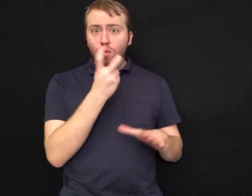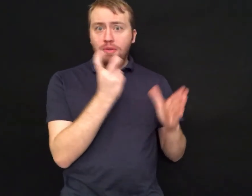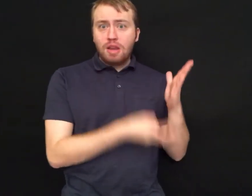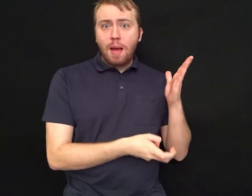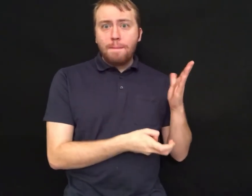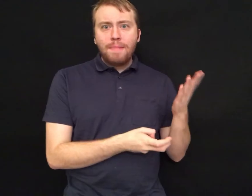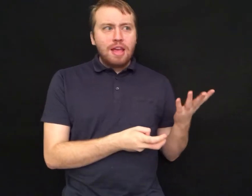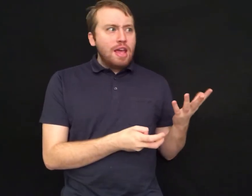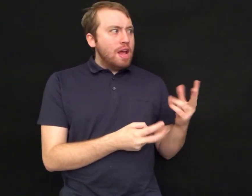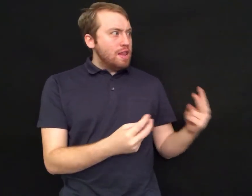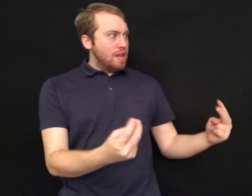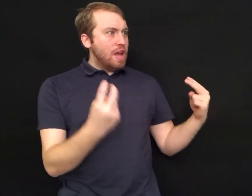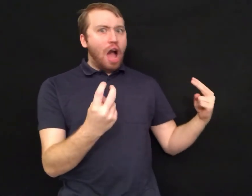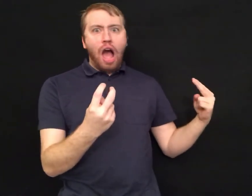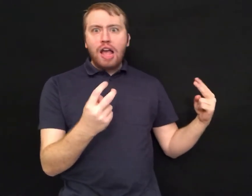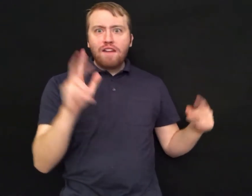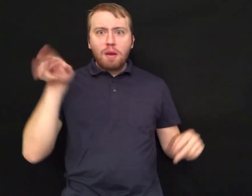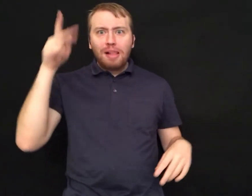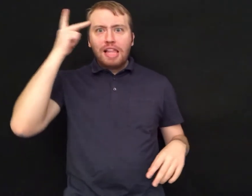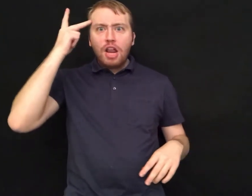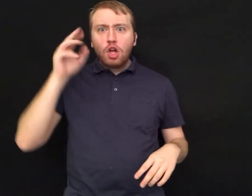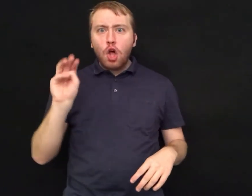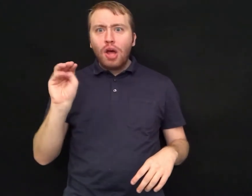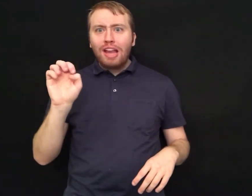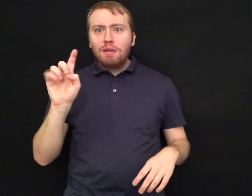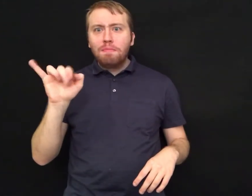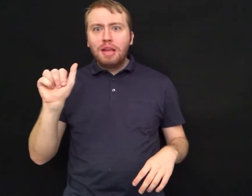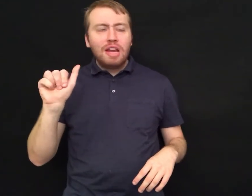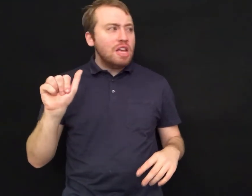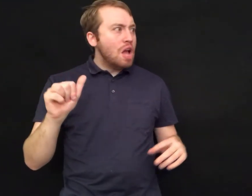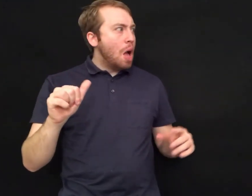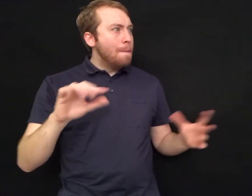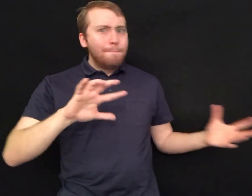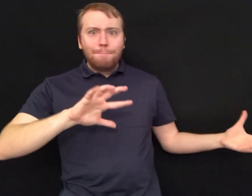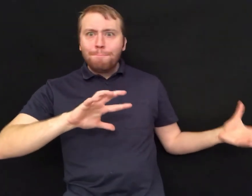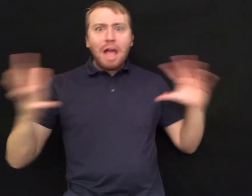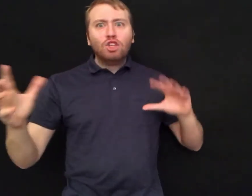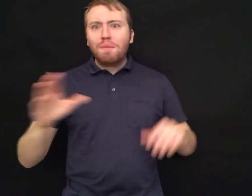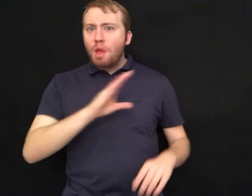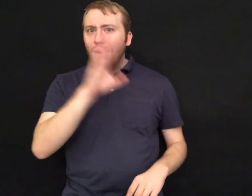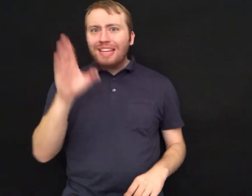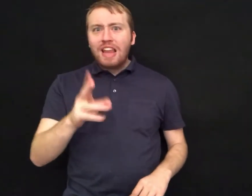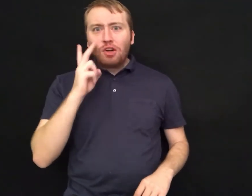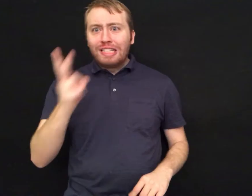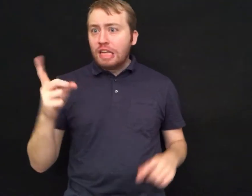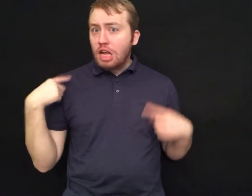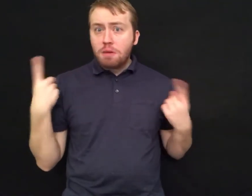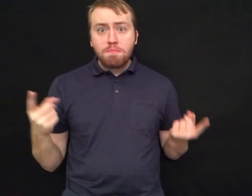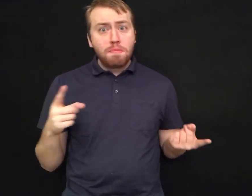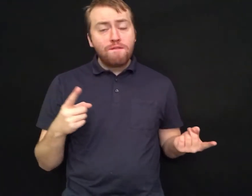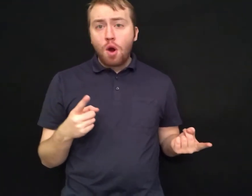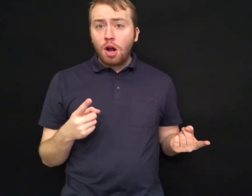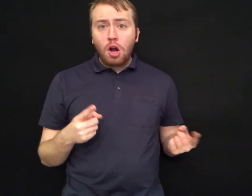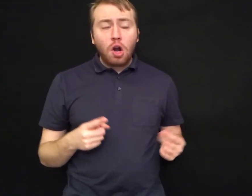medium maelstrom like we had never seen before remember just a few years earlier news was